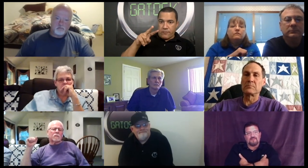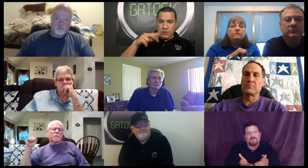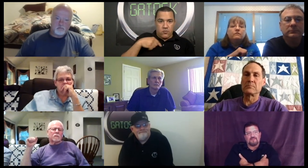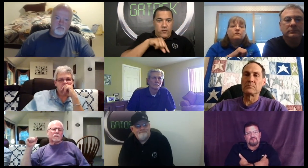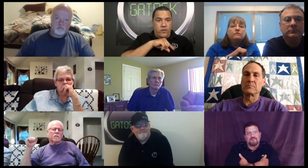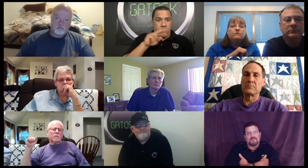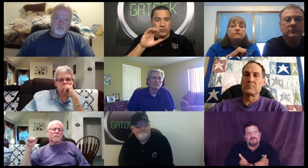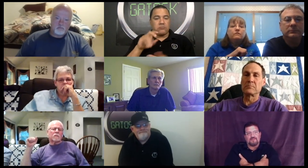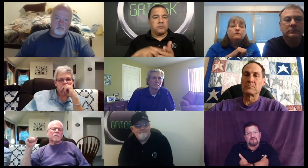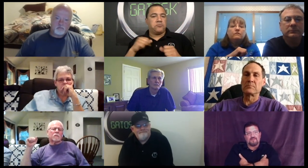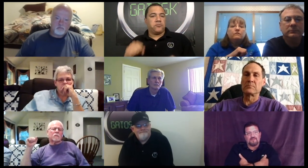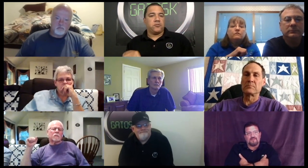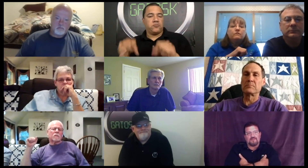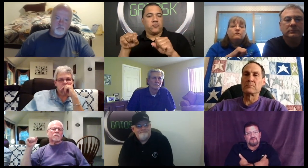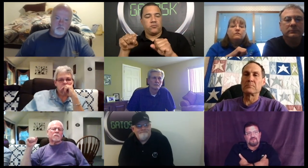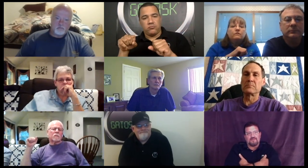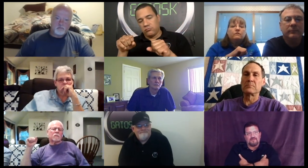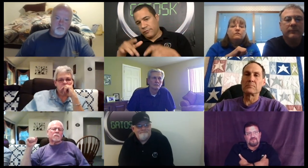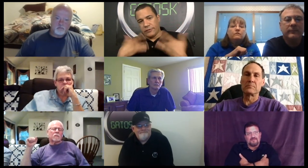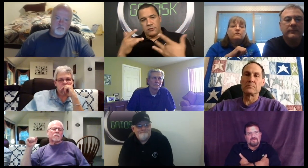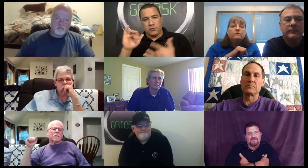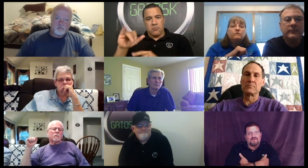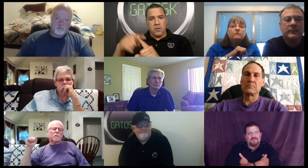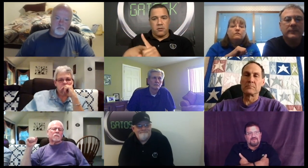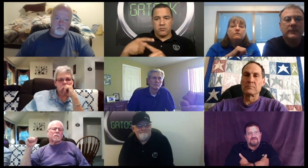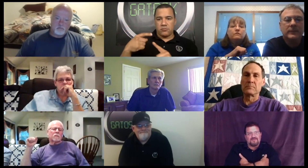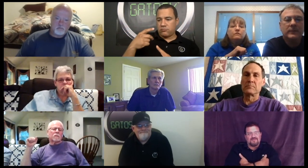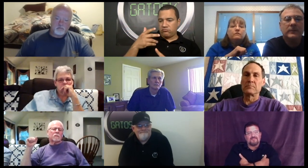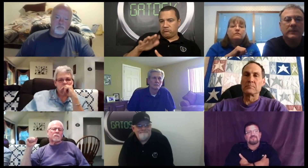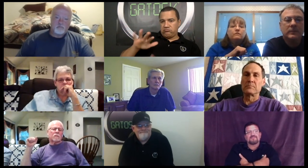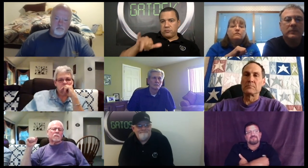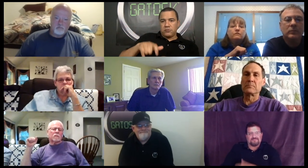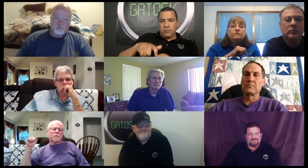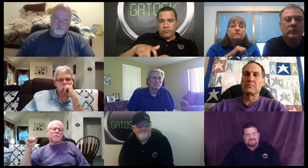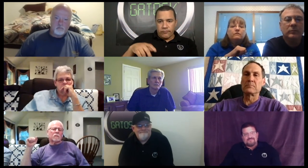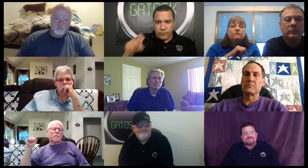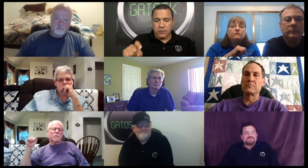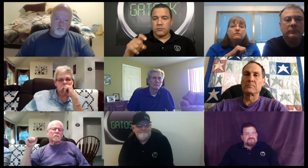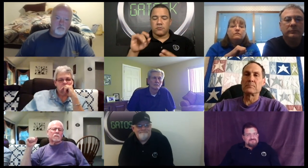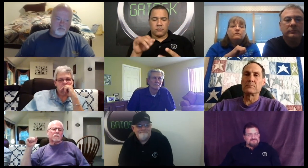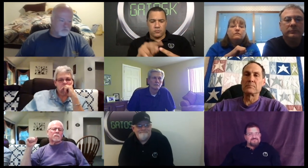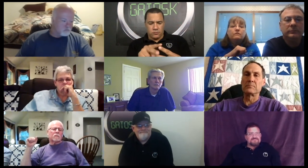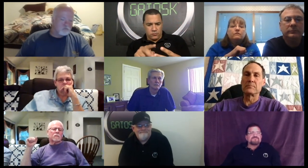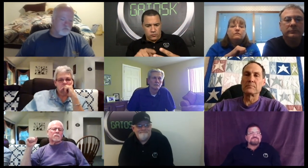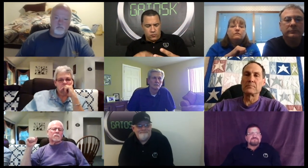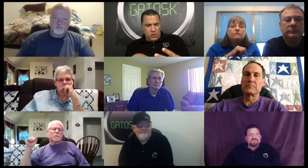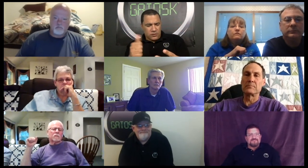month, I would be, if I have 55, I would be qualified to host an event that month during that month time, that